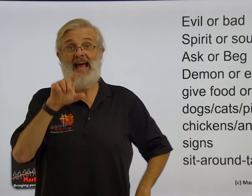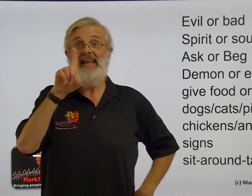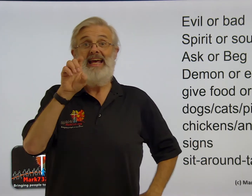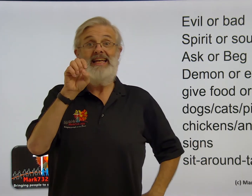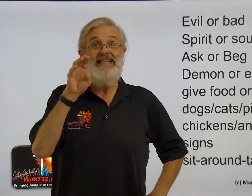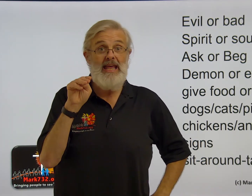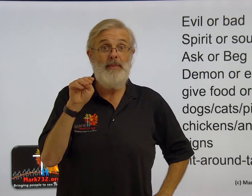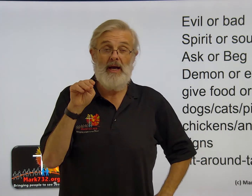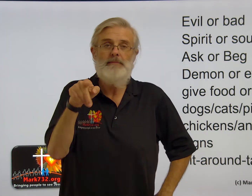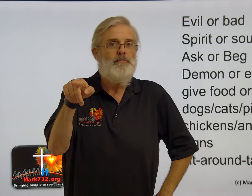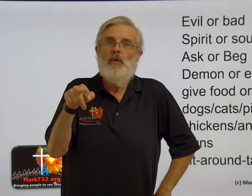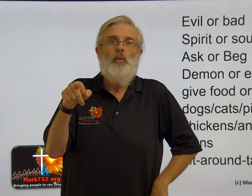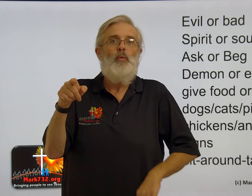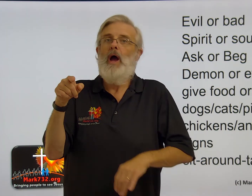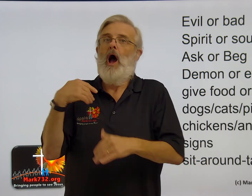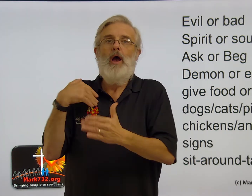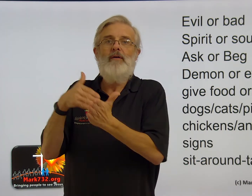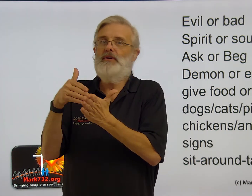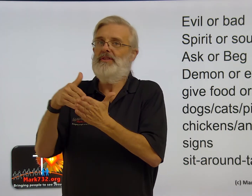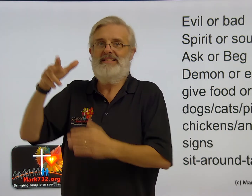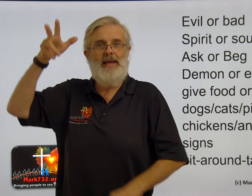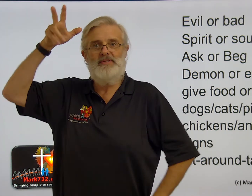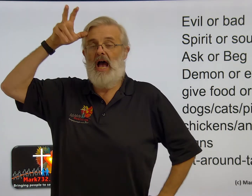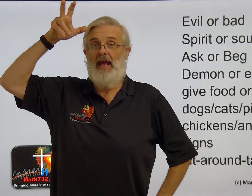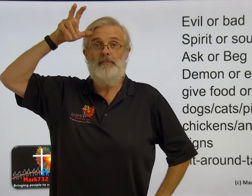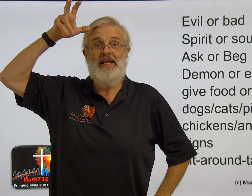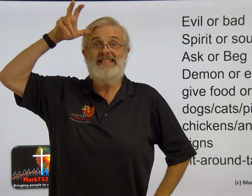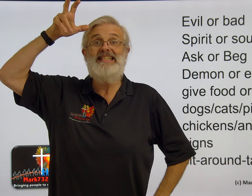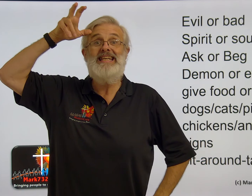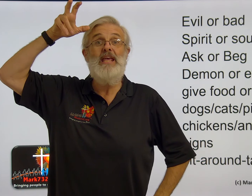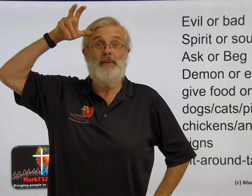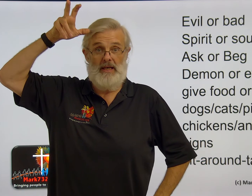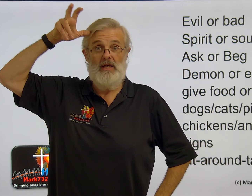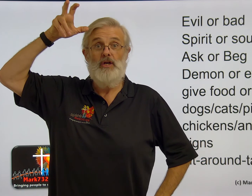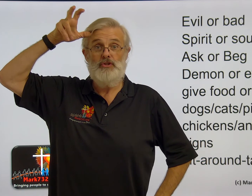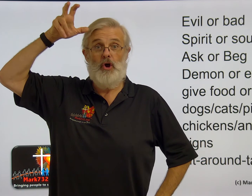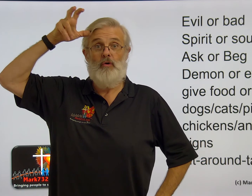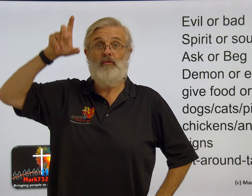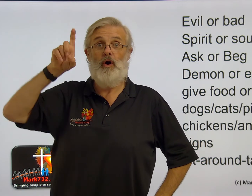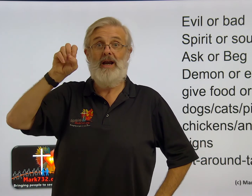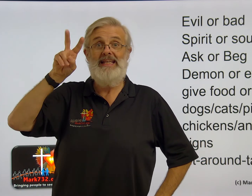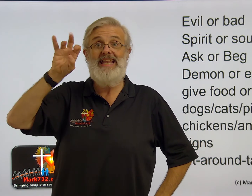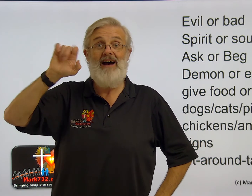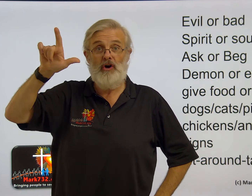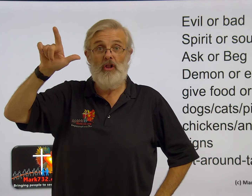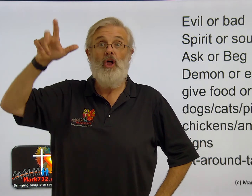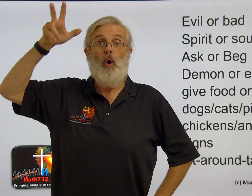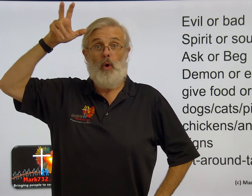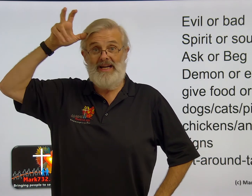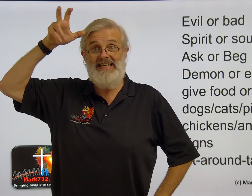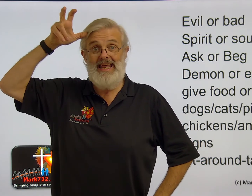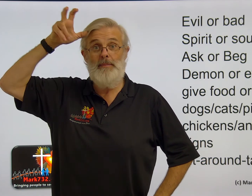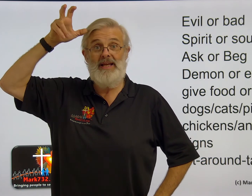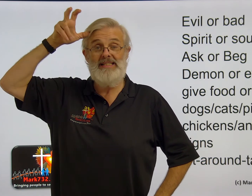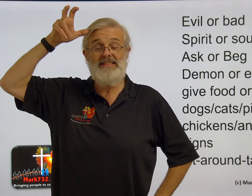demon well I often do the same sign but it's demon so for devil or demon is like